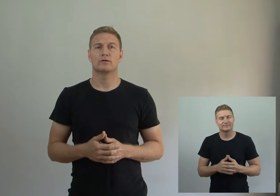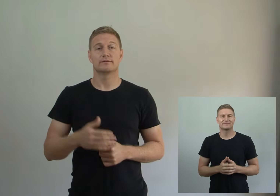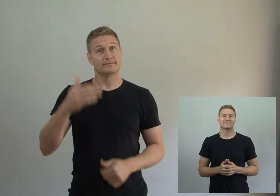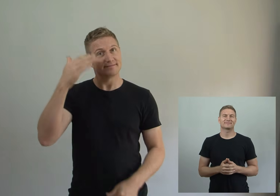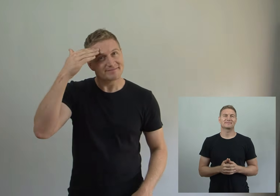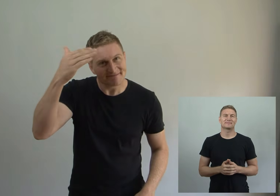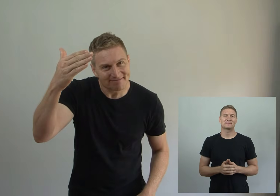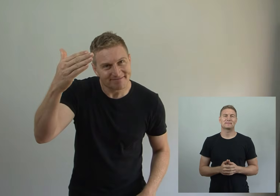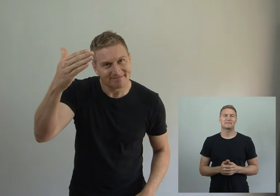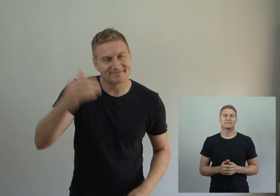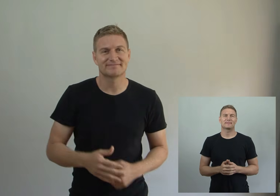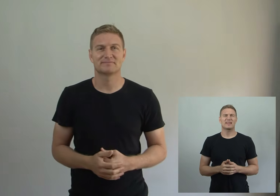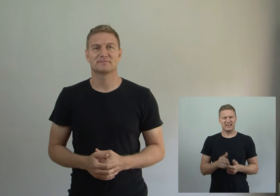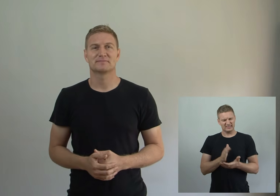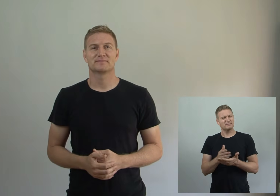Or